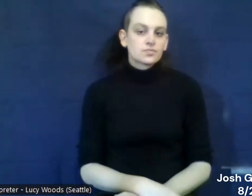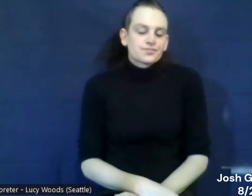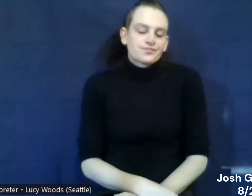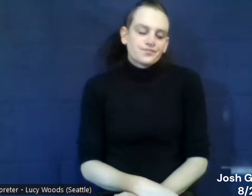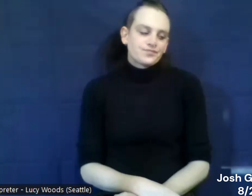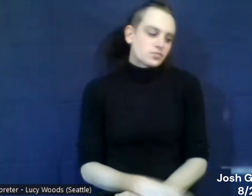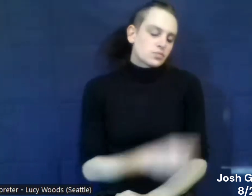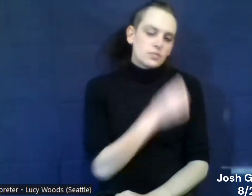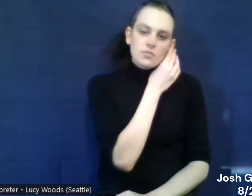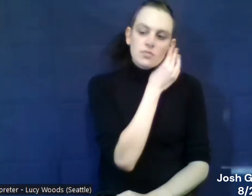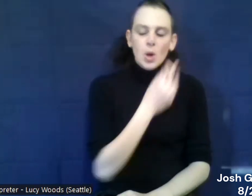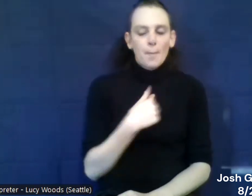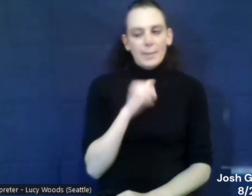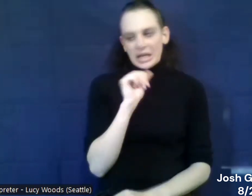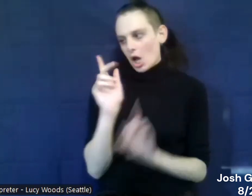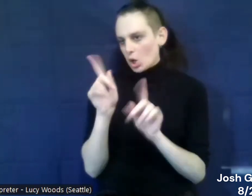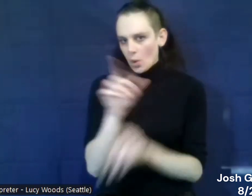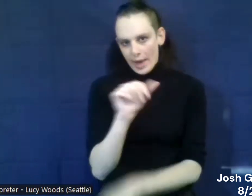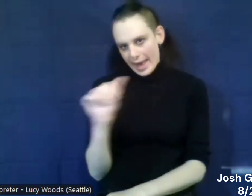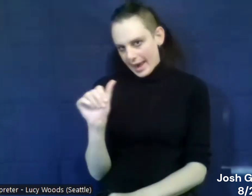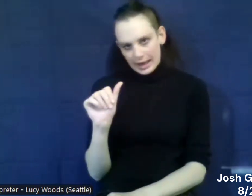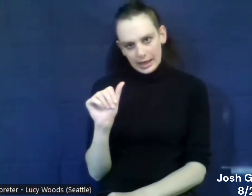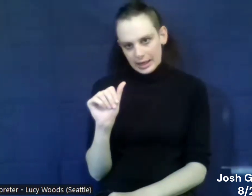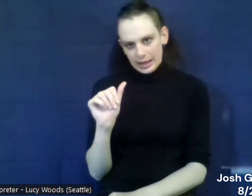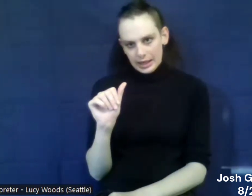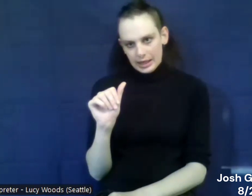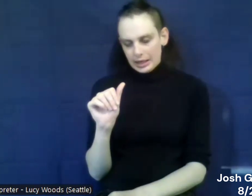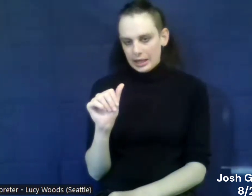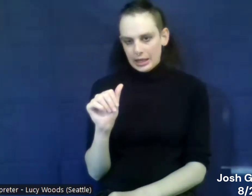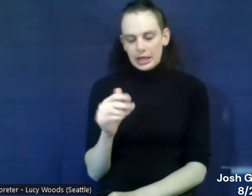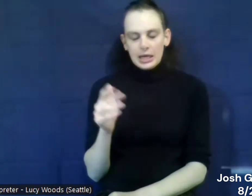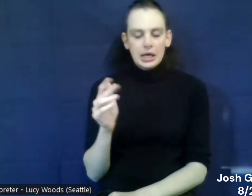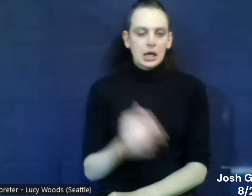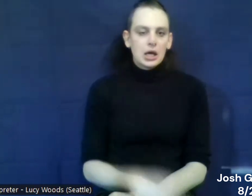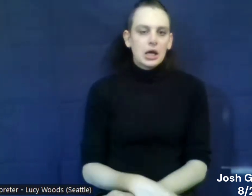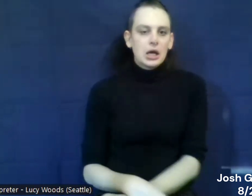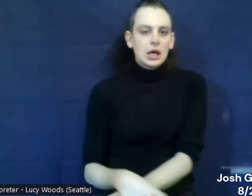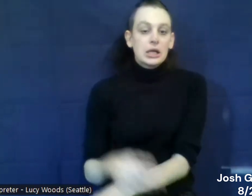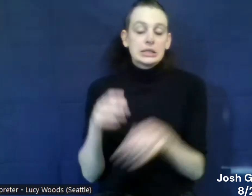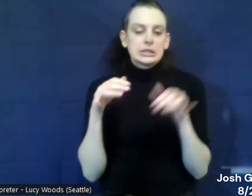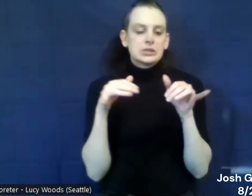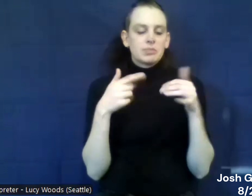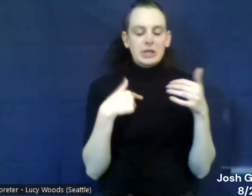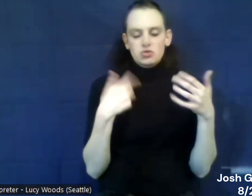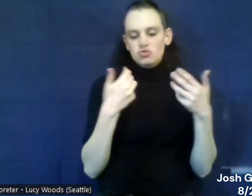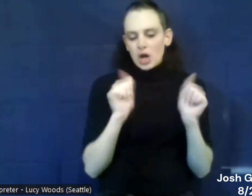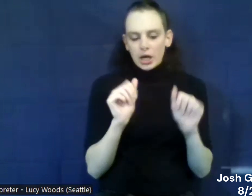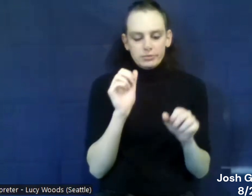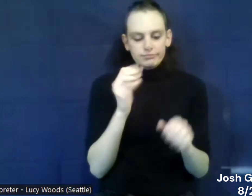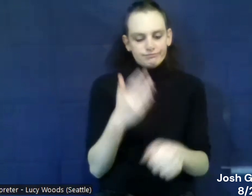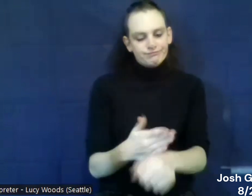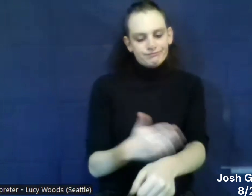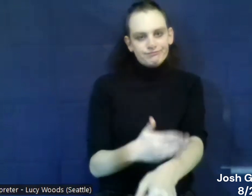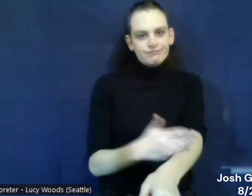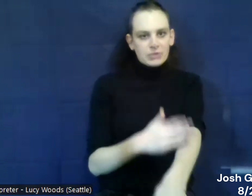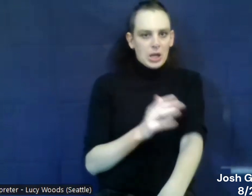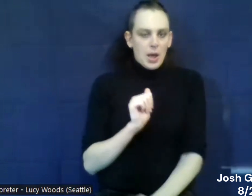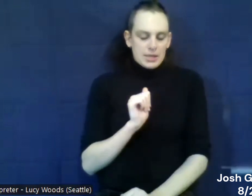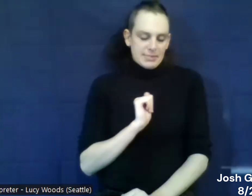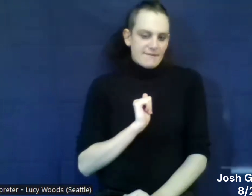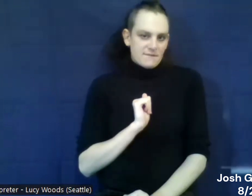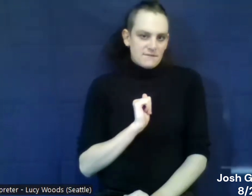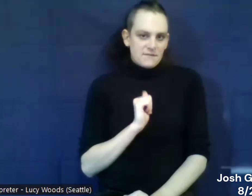So I didn't do that right away. Um, and I still tried to work at it. I got like a month of sobriety and